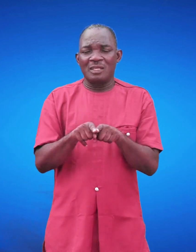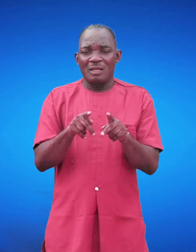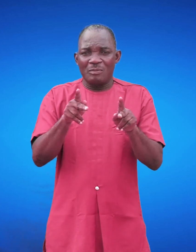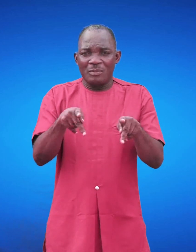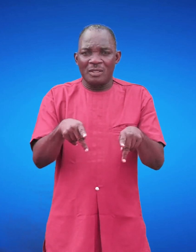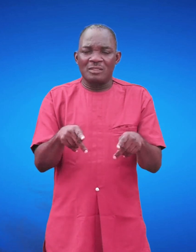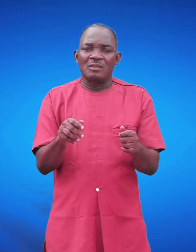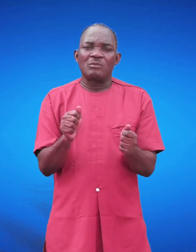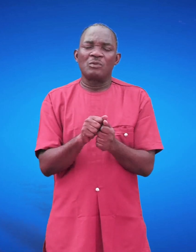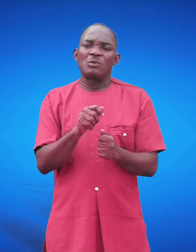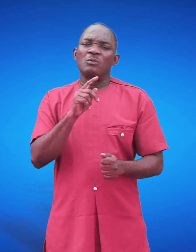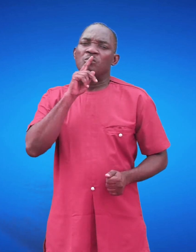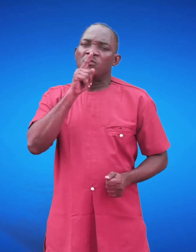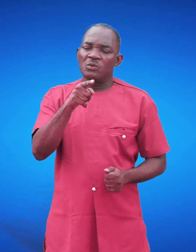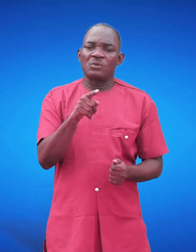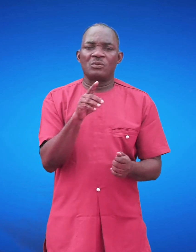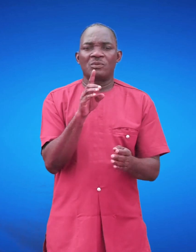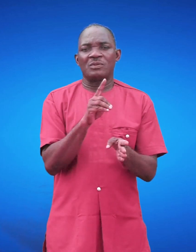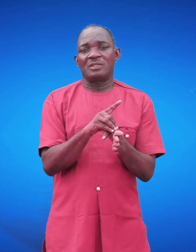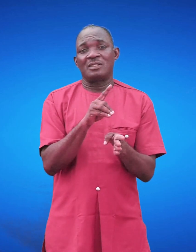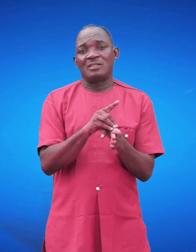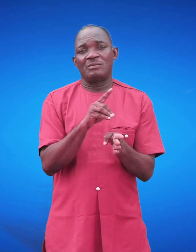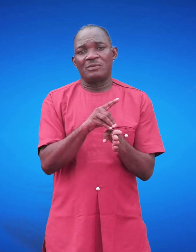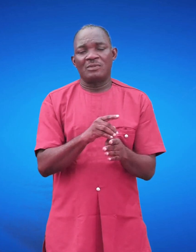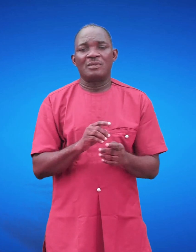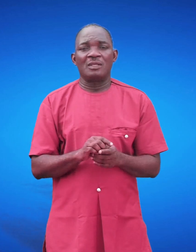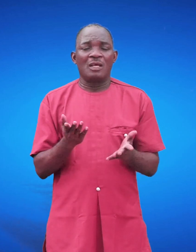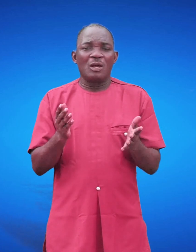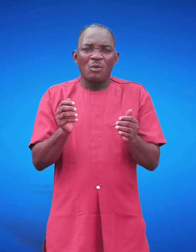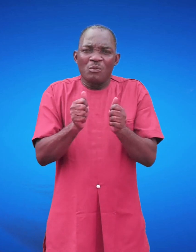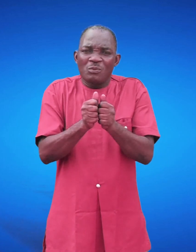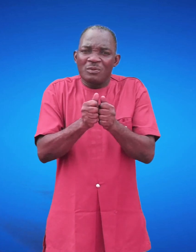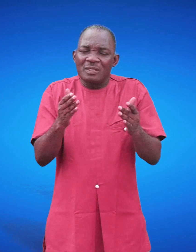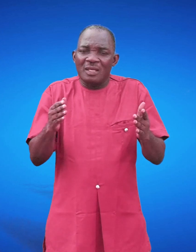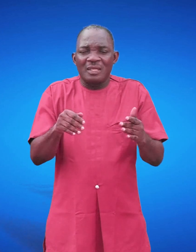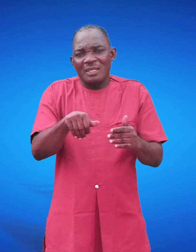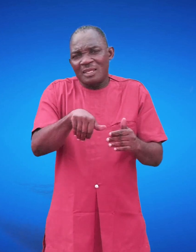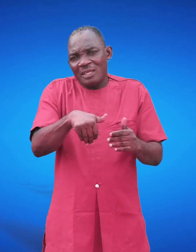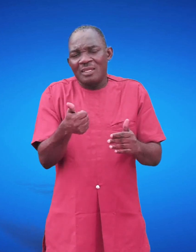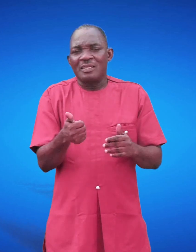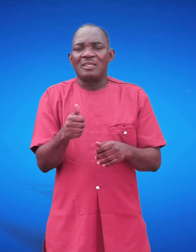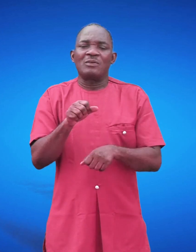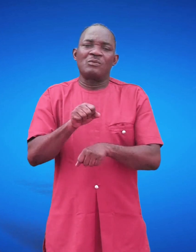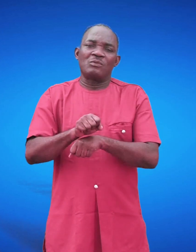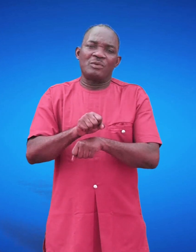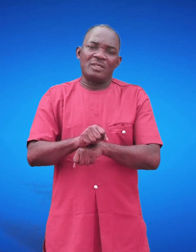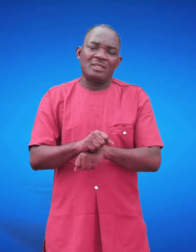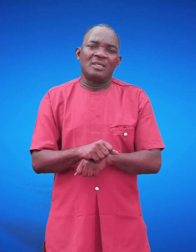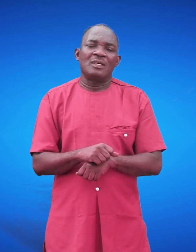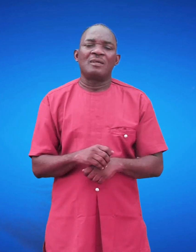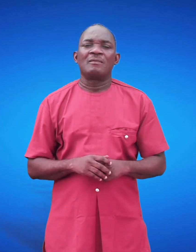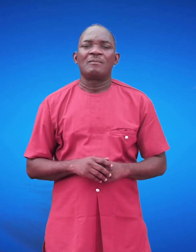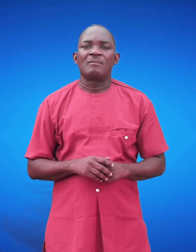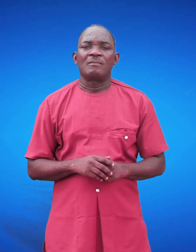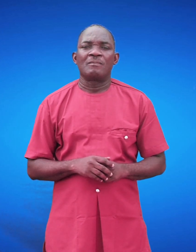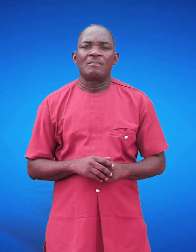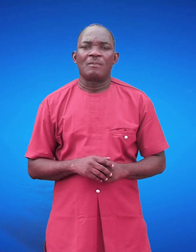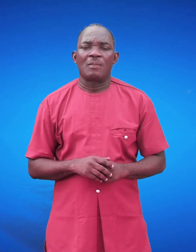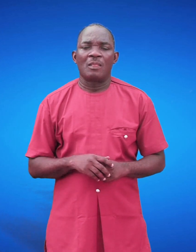with severe disabilities without productive capacity to come out